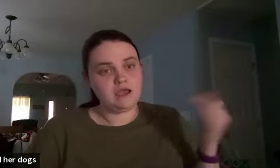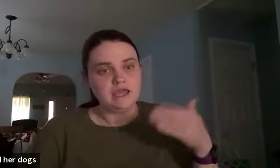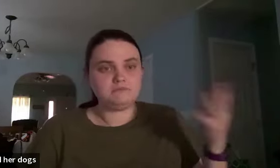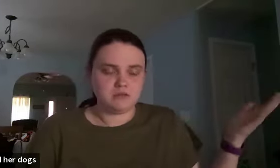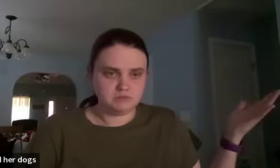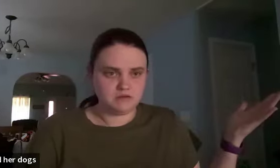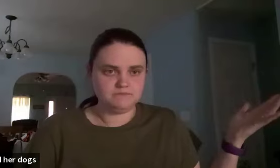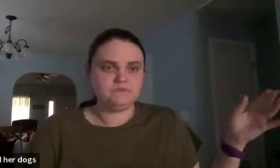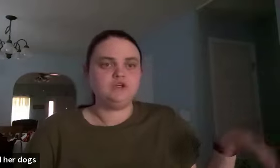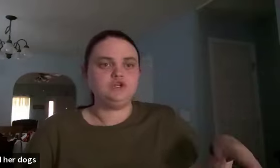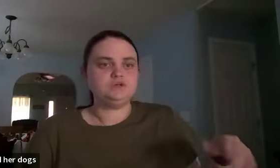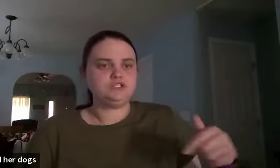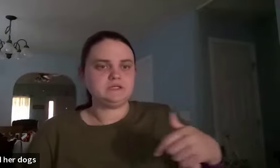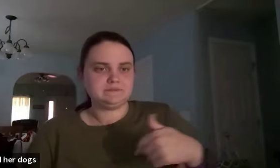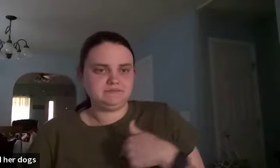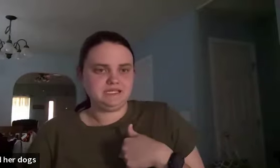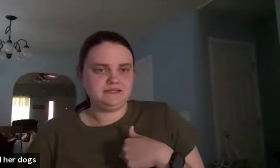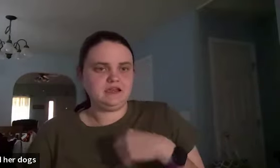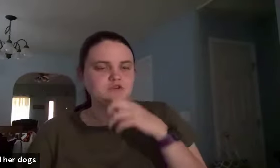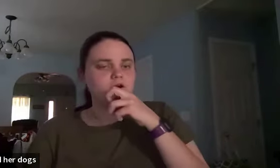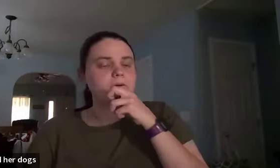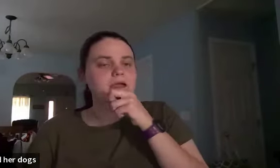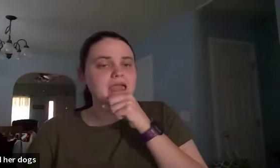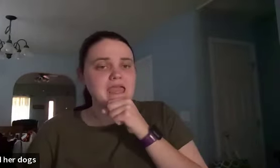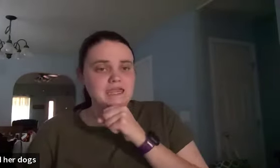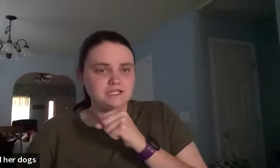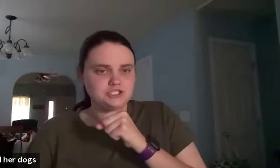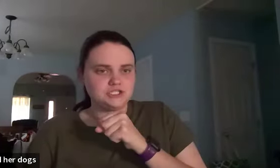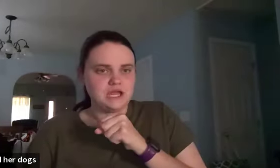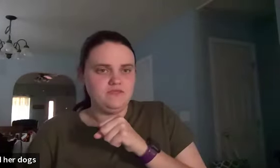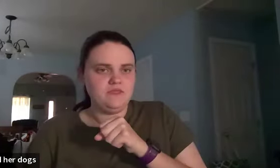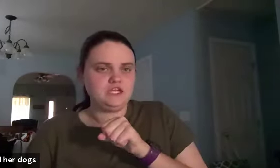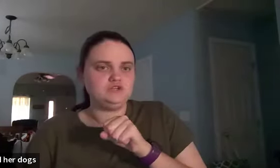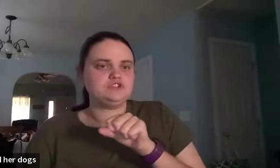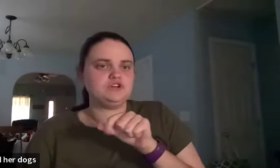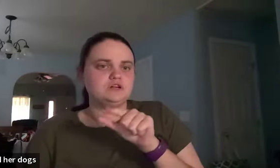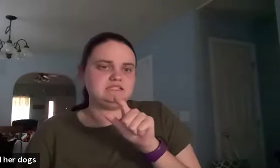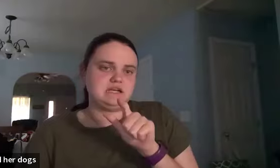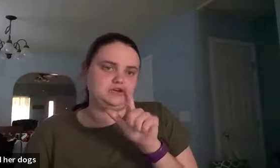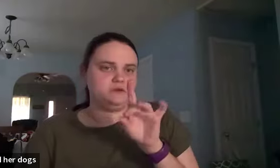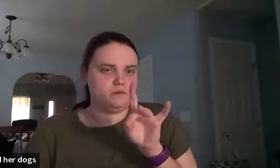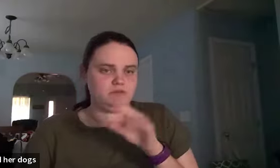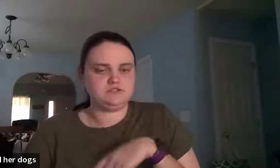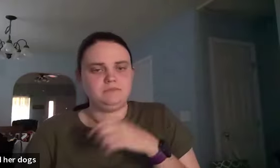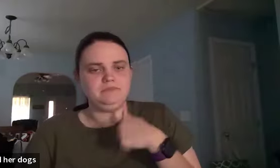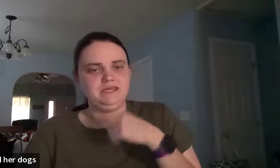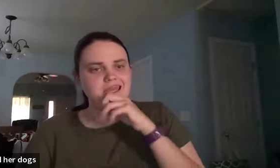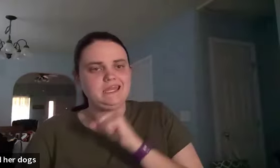I am blah, blah, blah. You would do as me, you'd go age, and then you start to sign your number. So me,